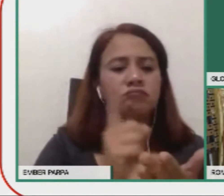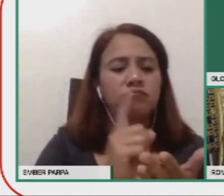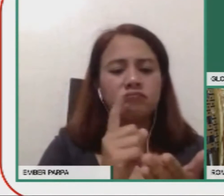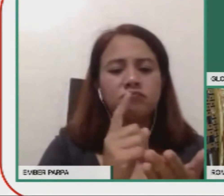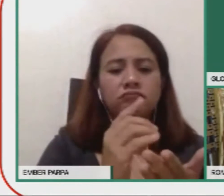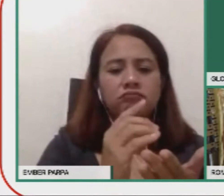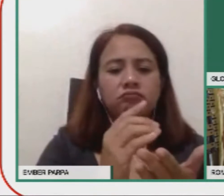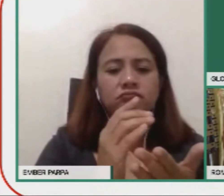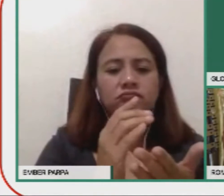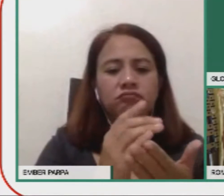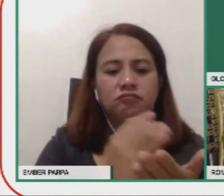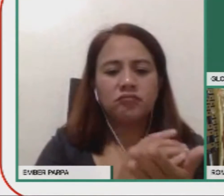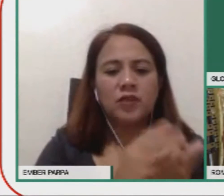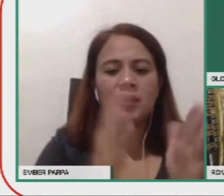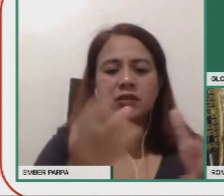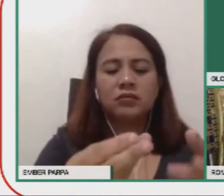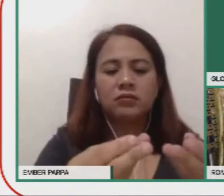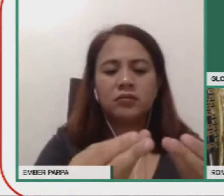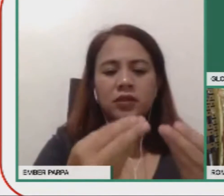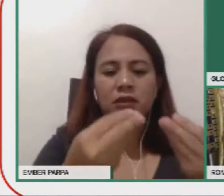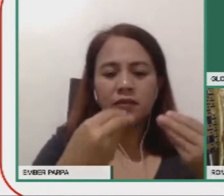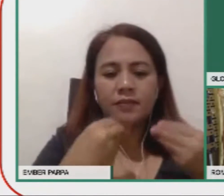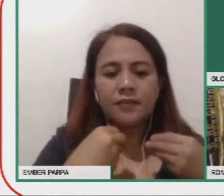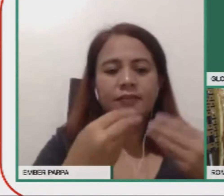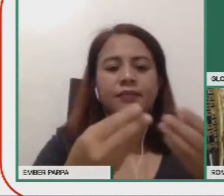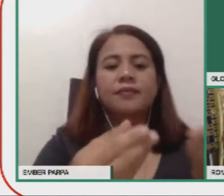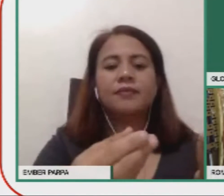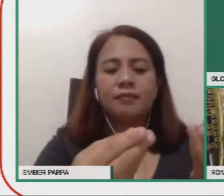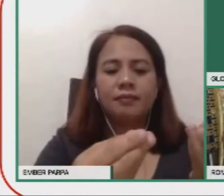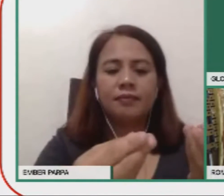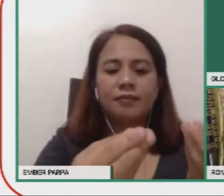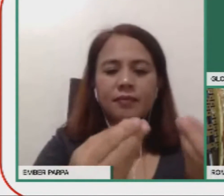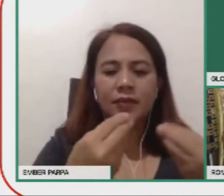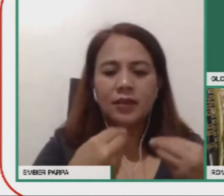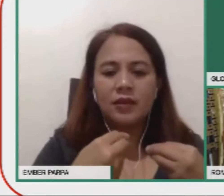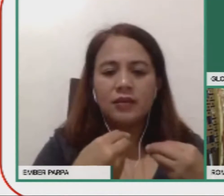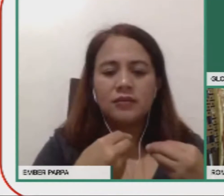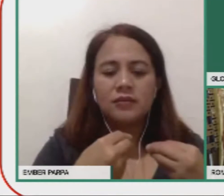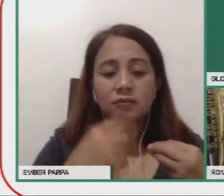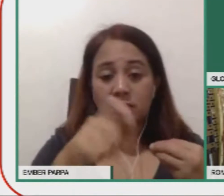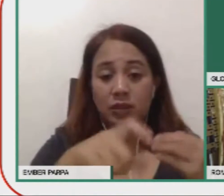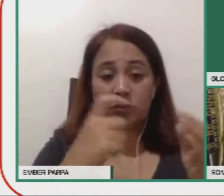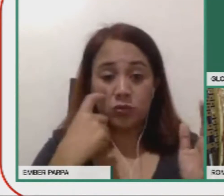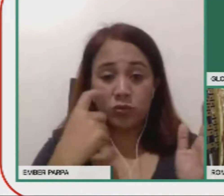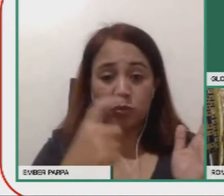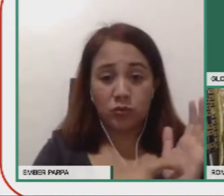yung mabigyan ng mabigyan ng pansin. Yeah,